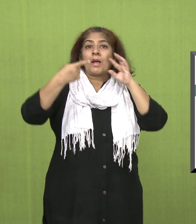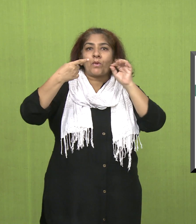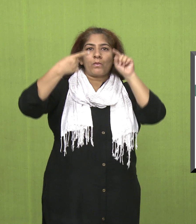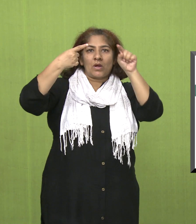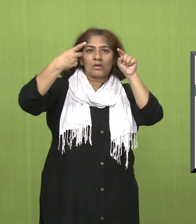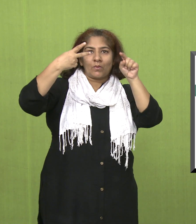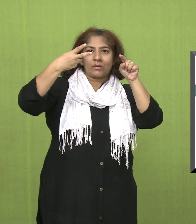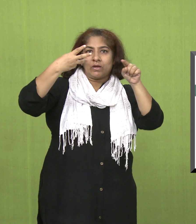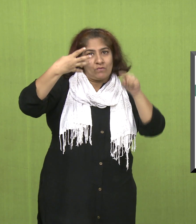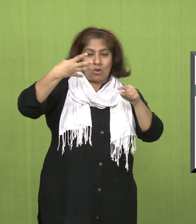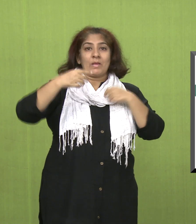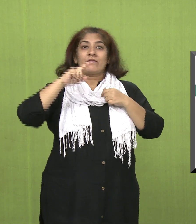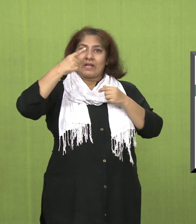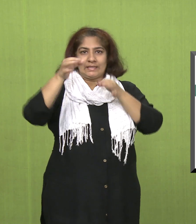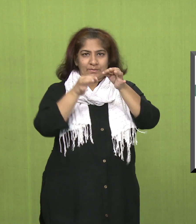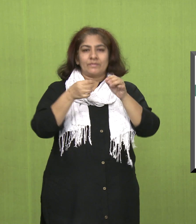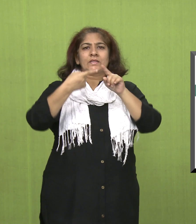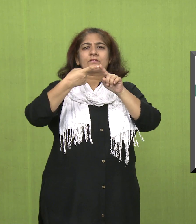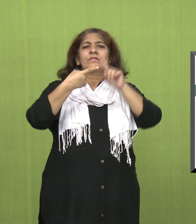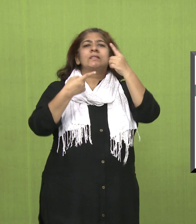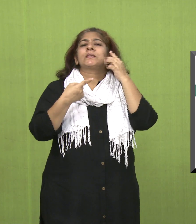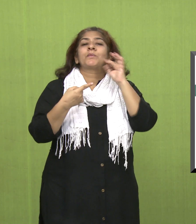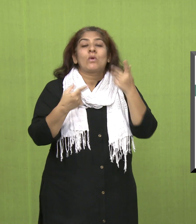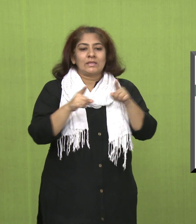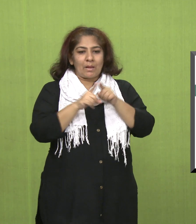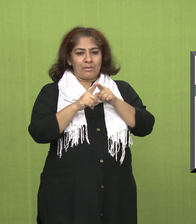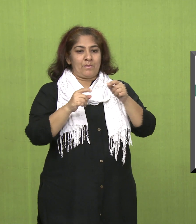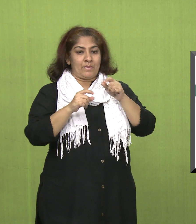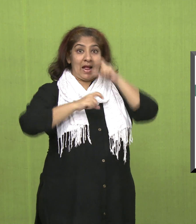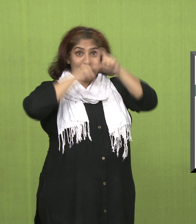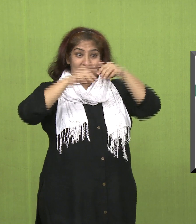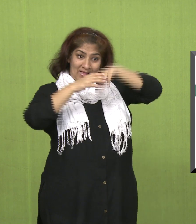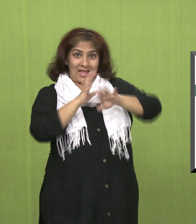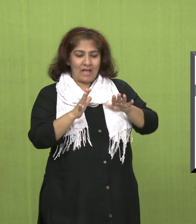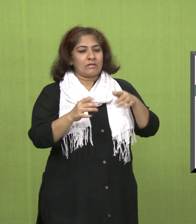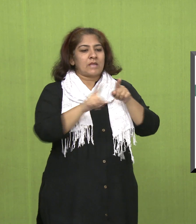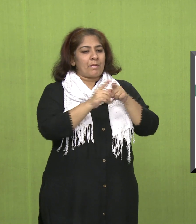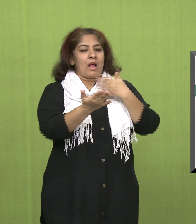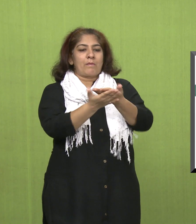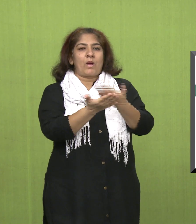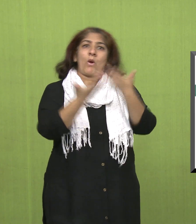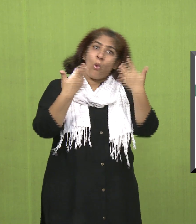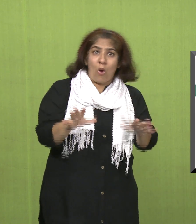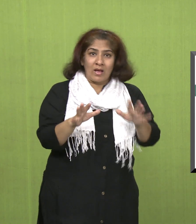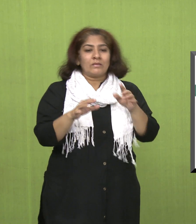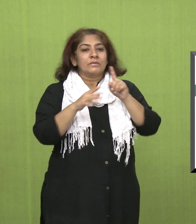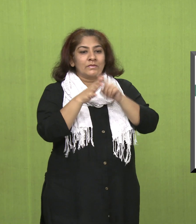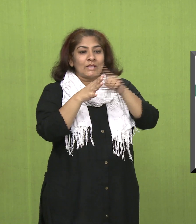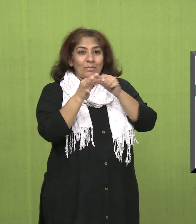sources. What does this mean? It has 4 important points. We will discuss them one by one. For example,